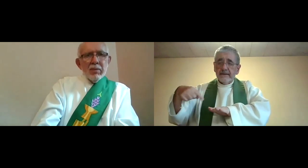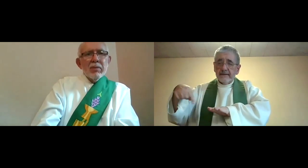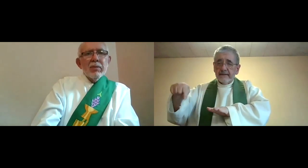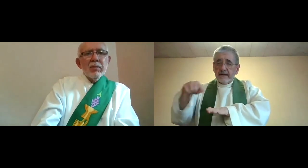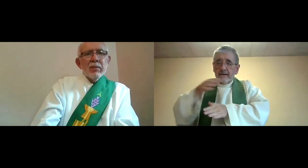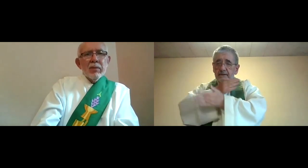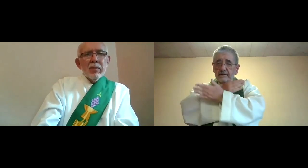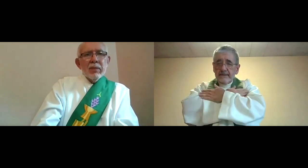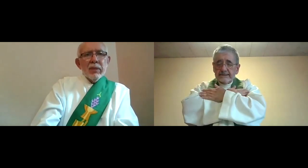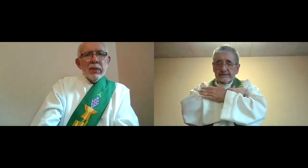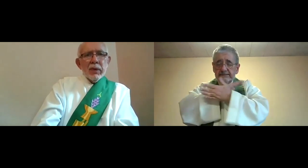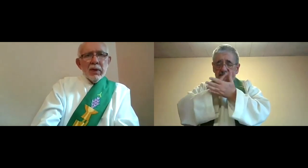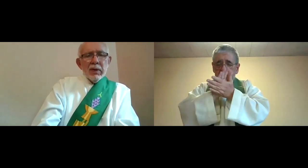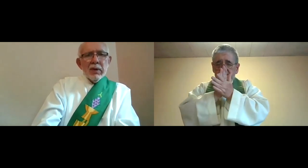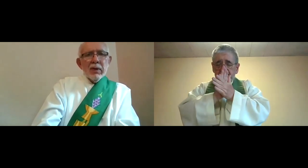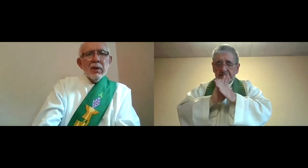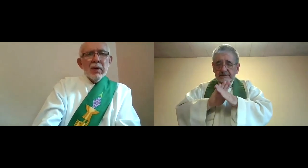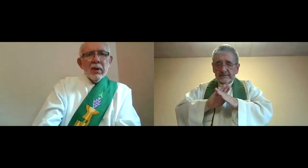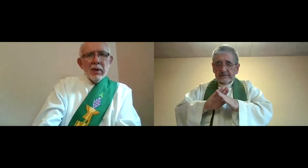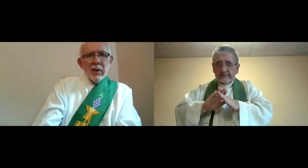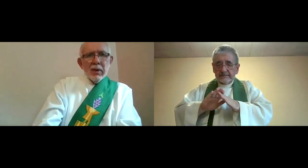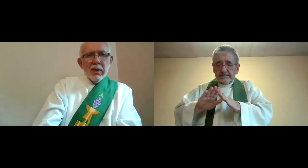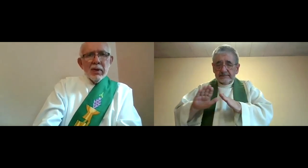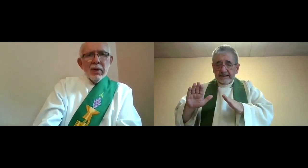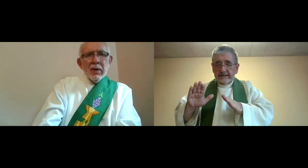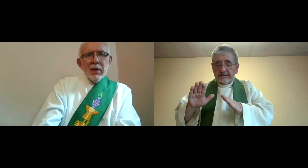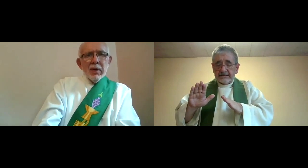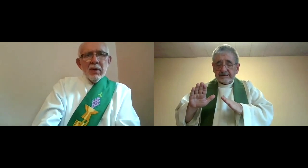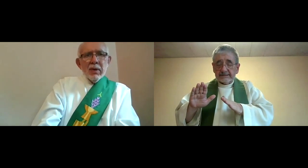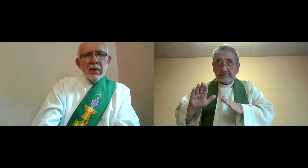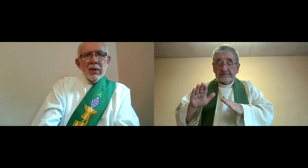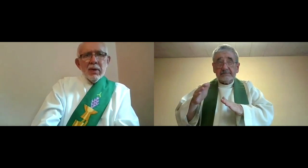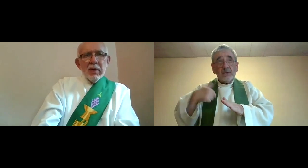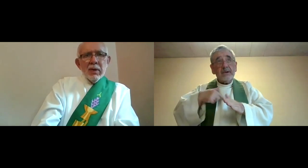deceased, that they may rest in peace.